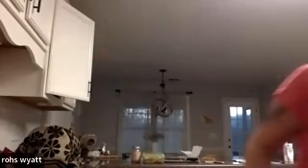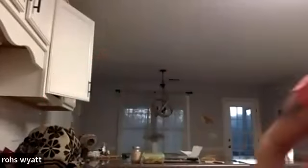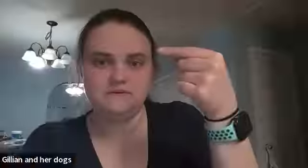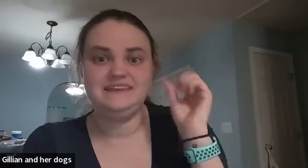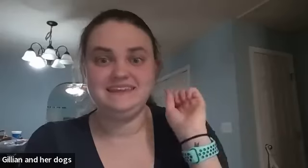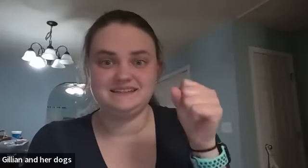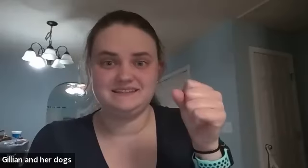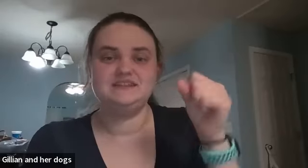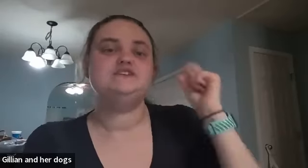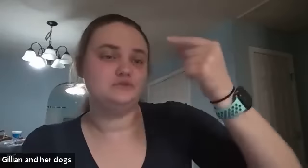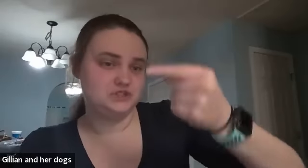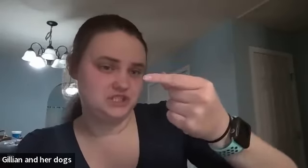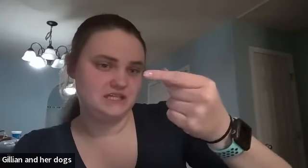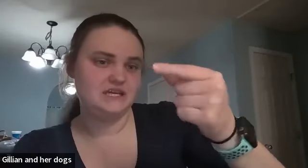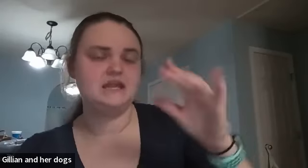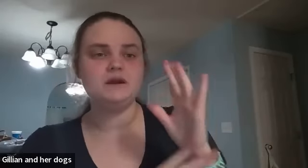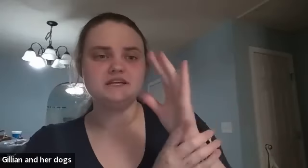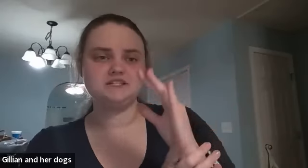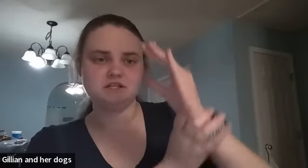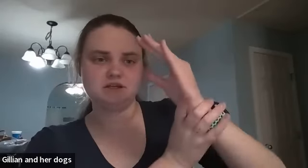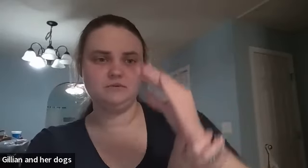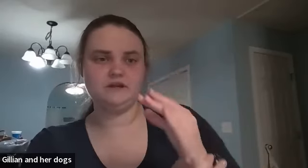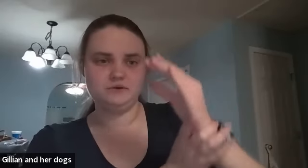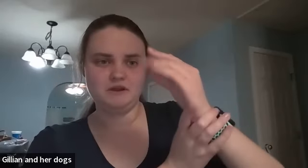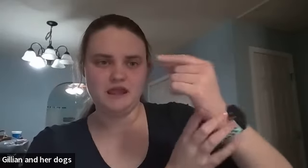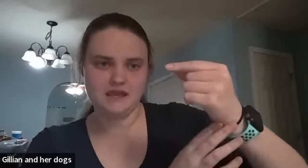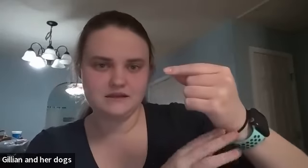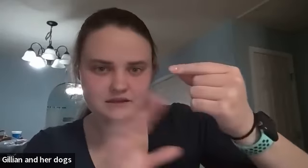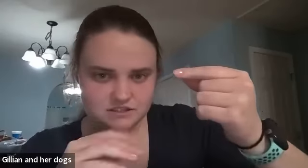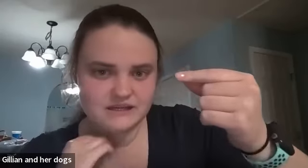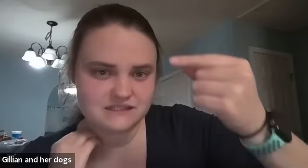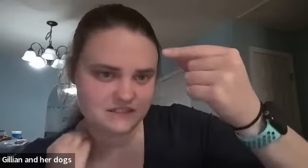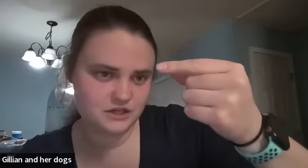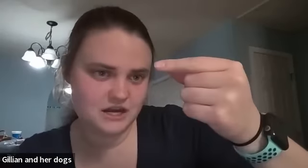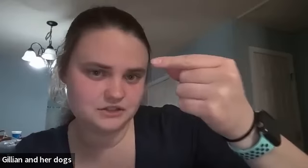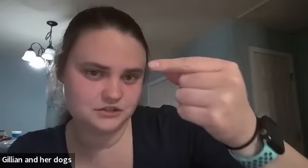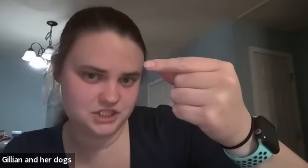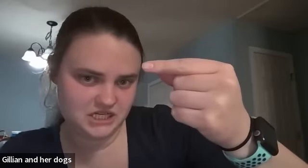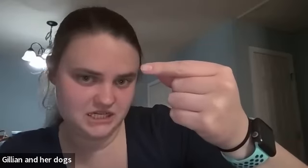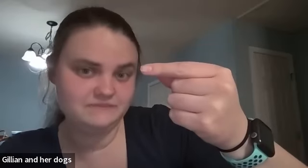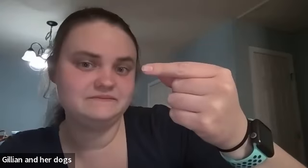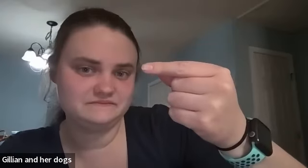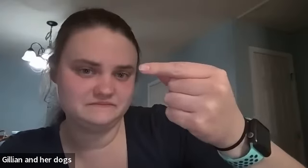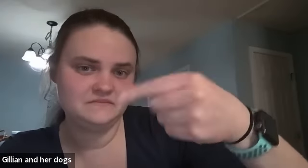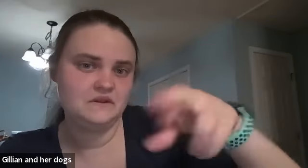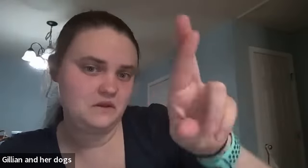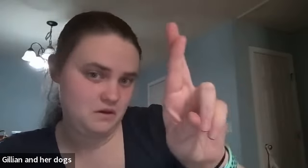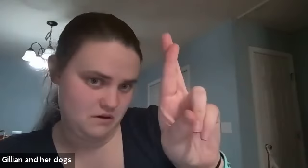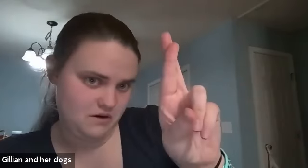So yes. So G, and you want to make sure when you put your hand, so I can see it. So you got your G,